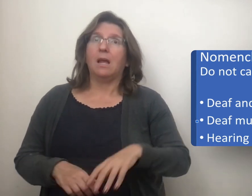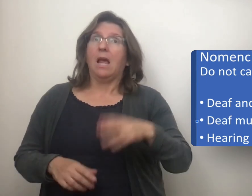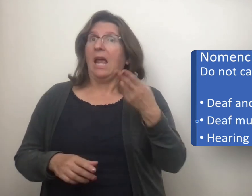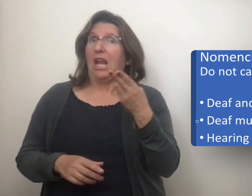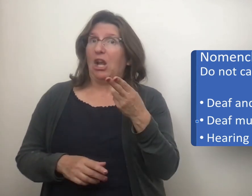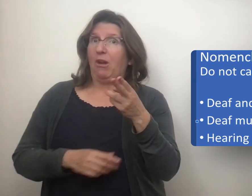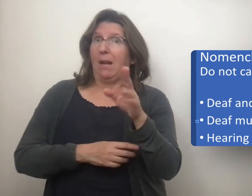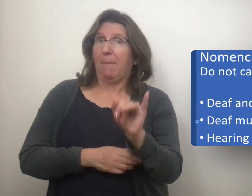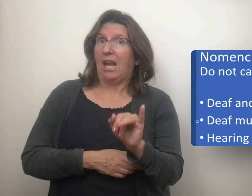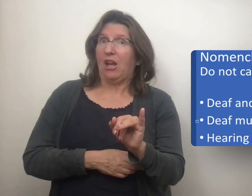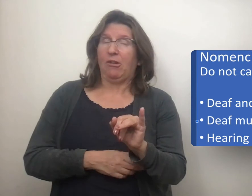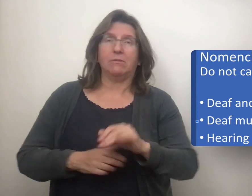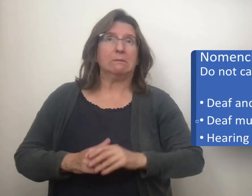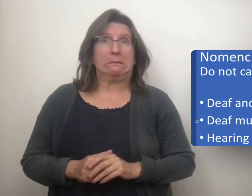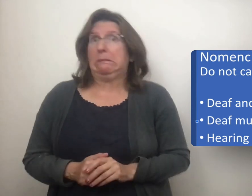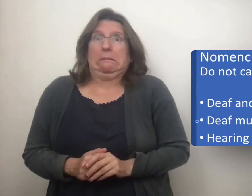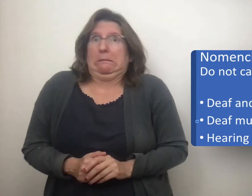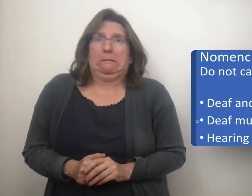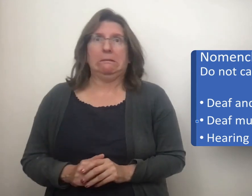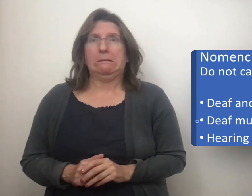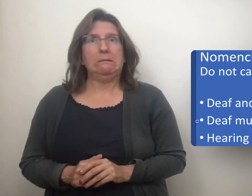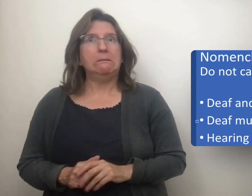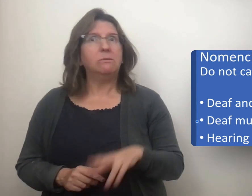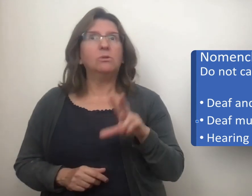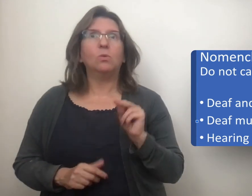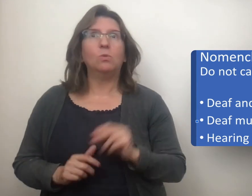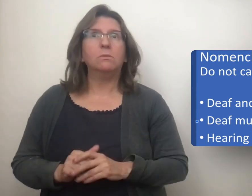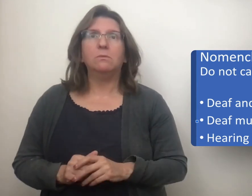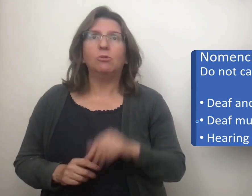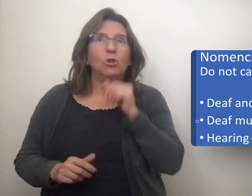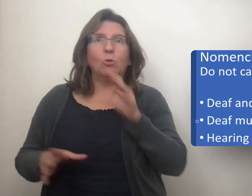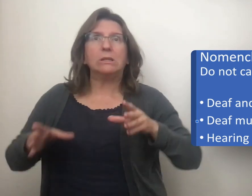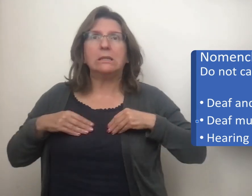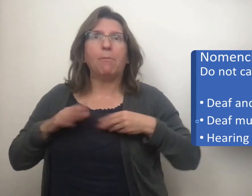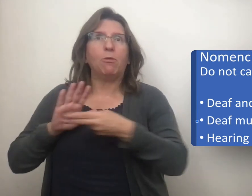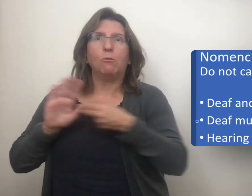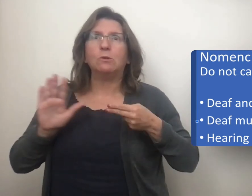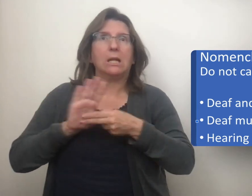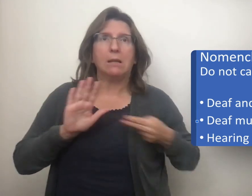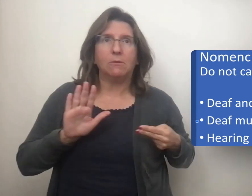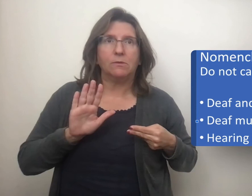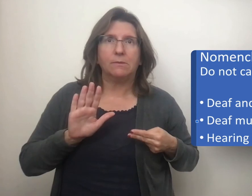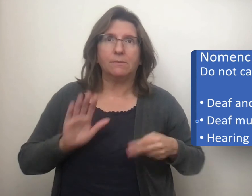and hearing impaired. Hearing impaired, that's a no-no. We reject these labels.